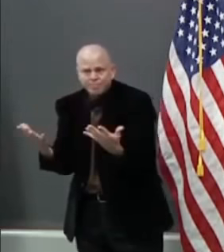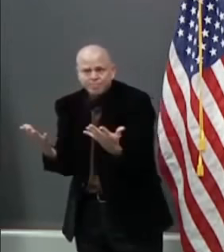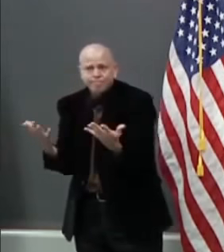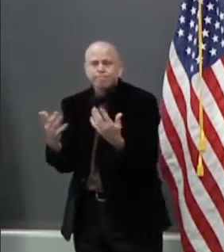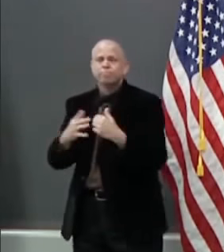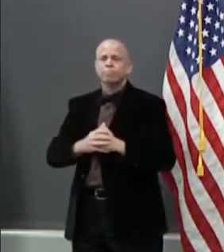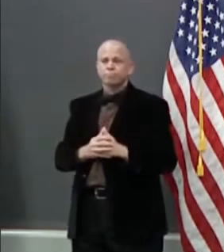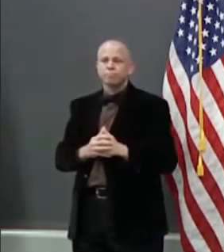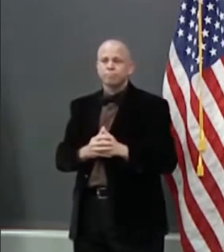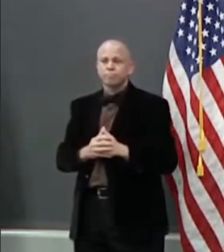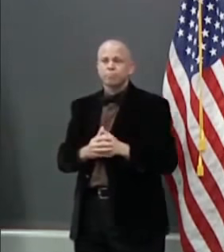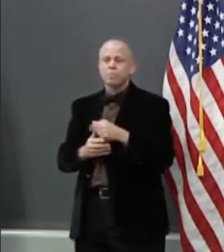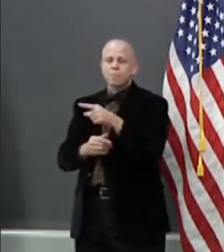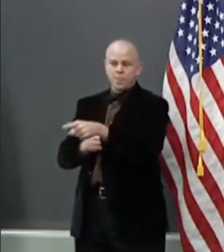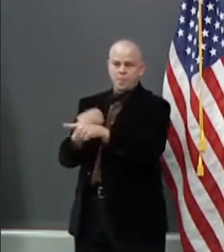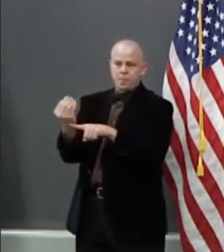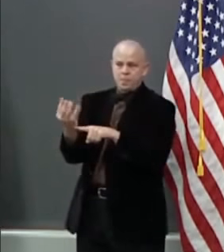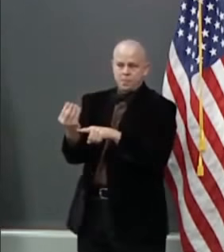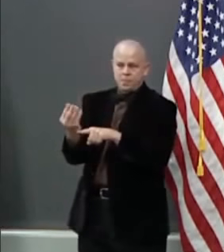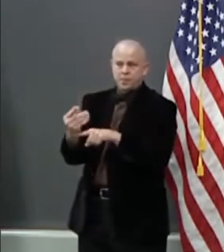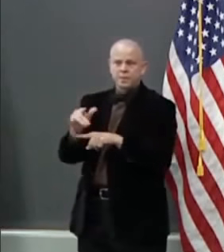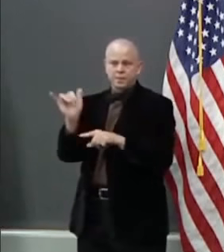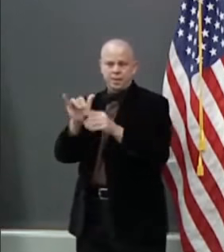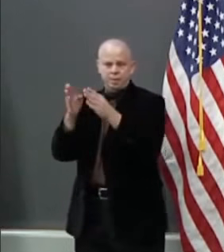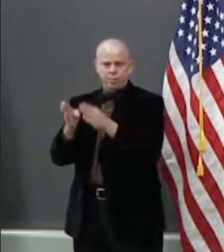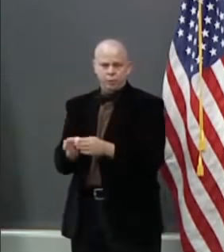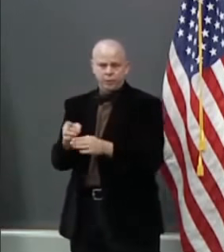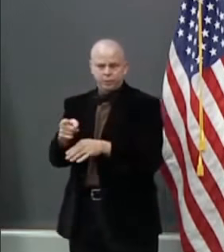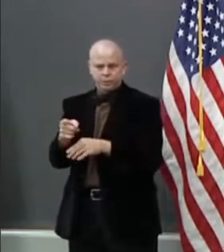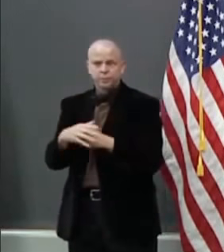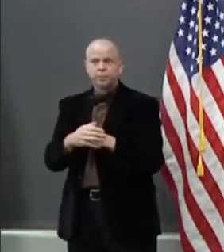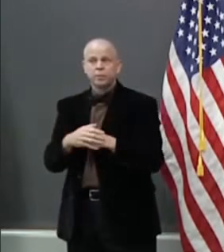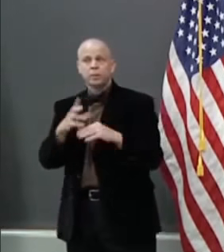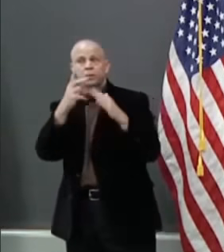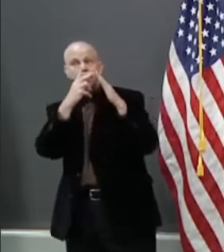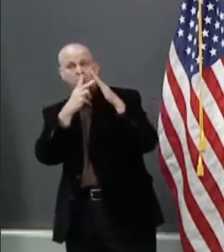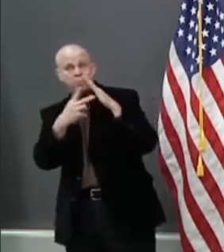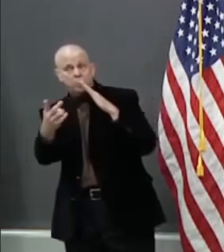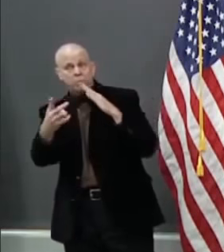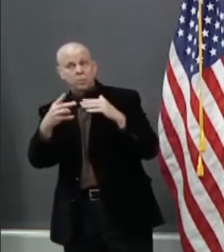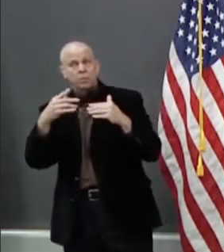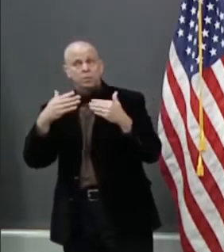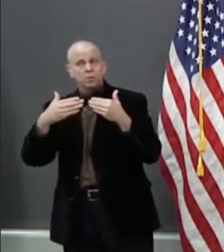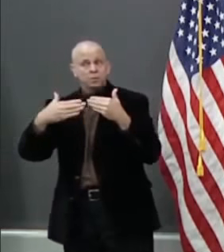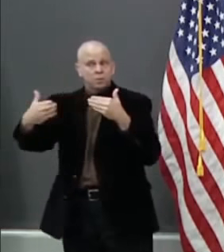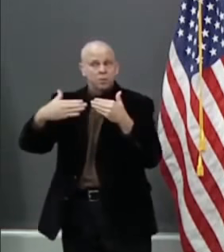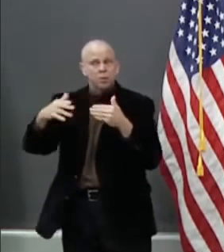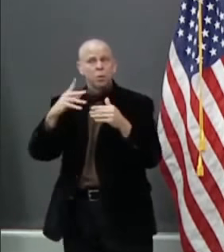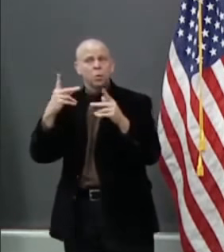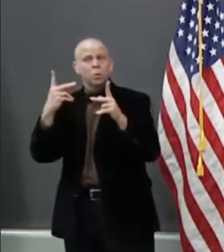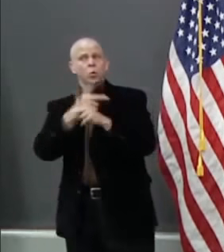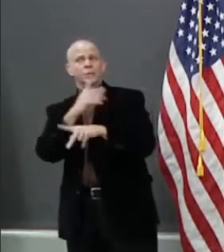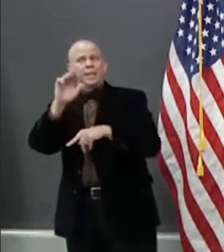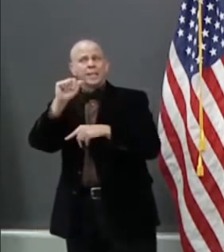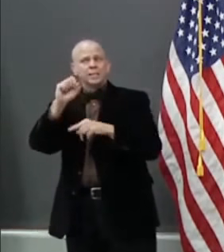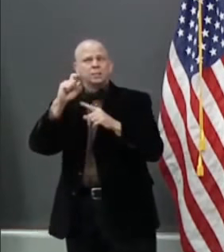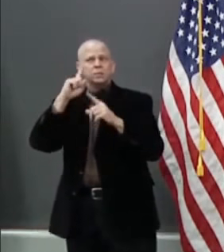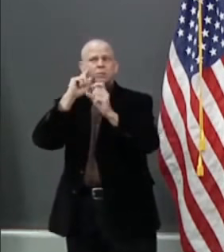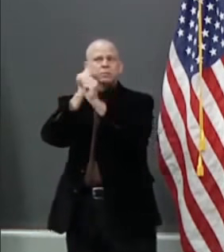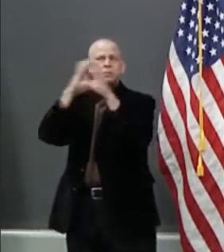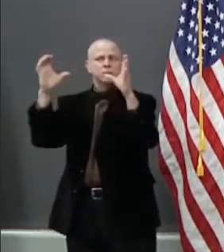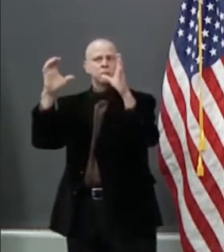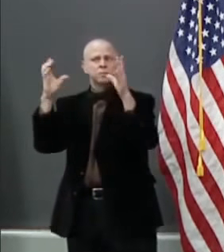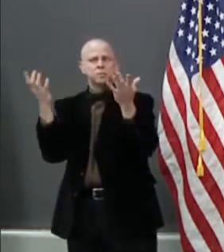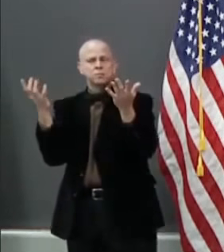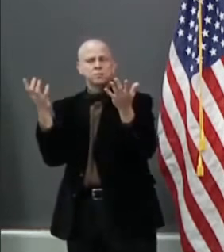And so just looking forward and looking at kind of where we stand relative to that worst case scenario, do we have any idea